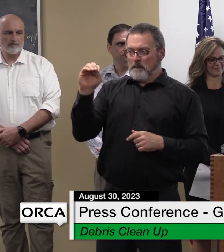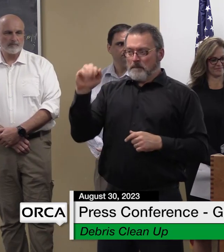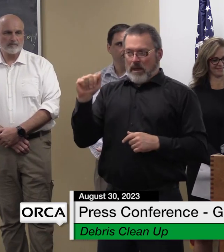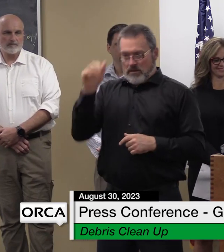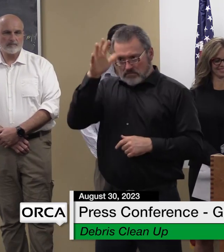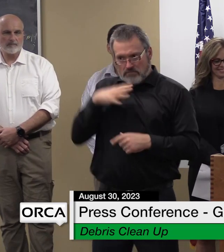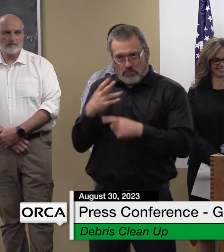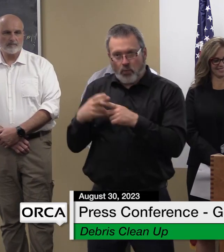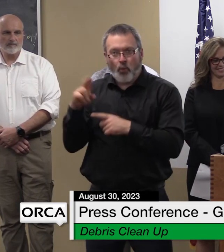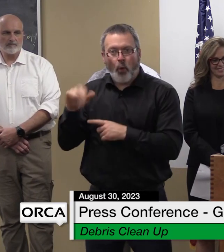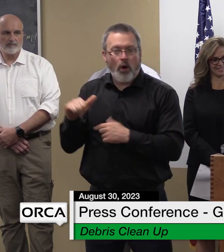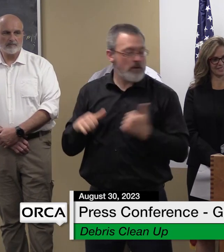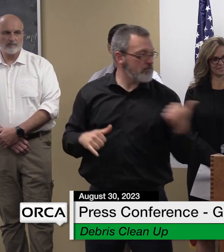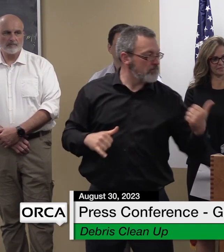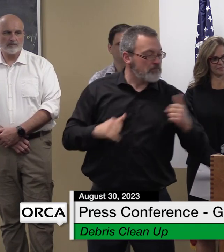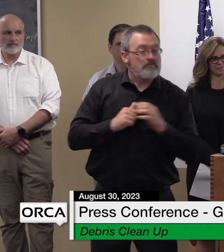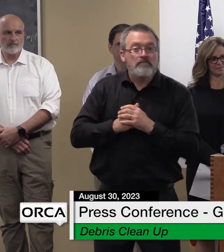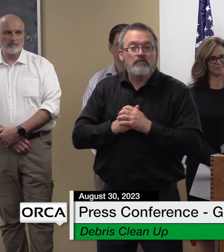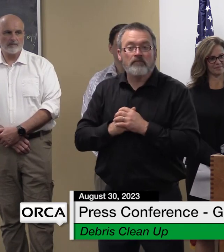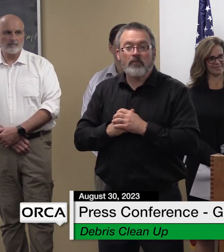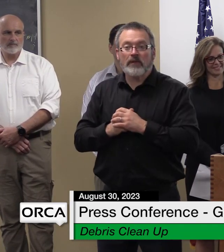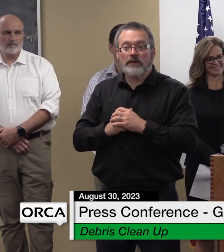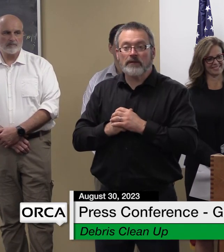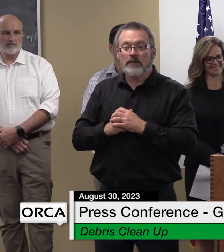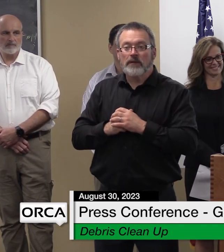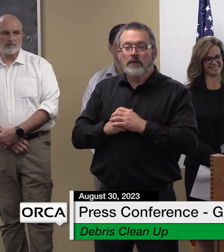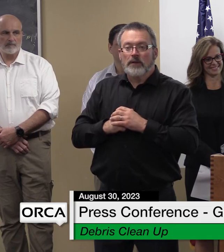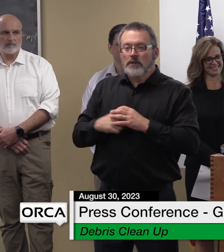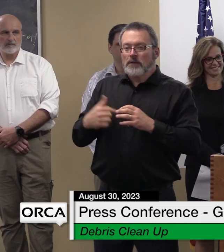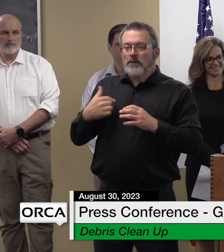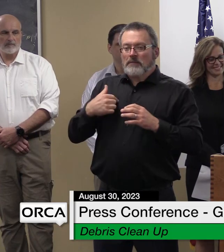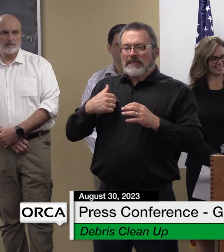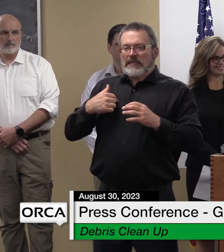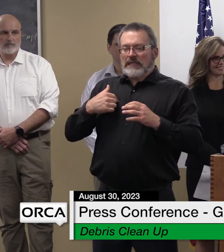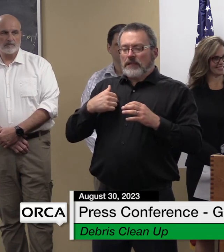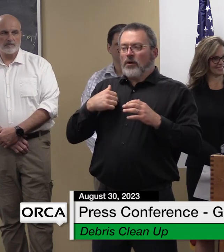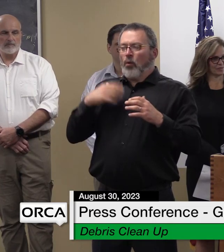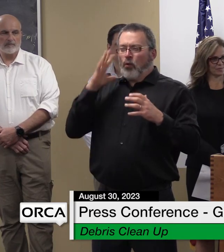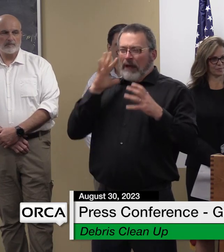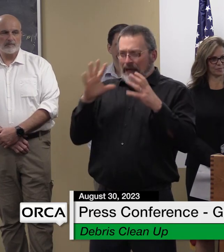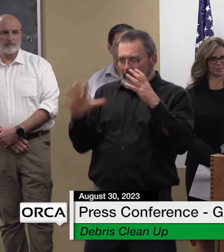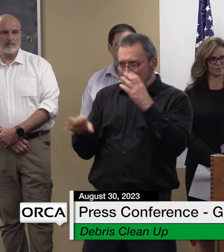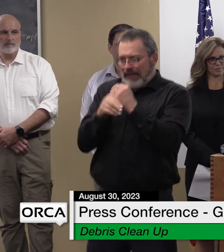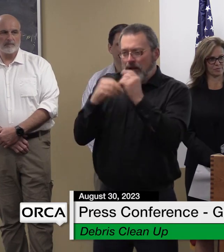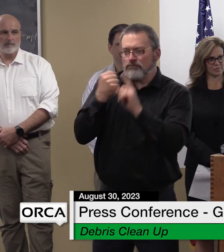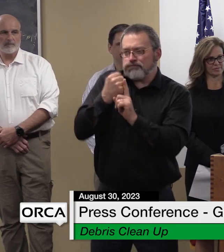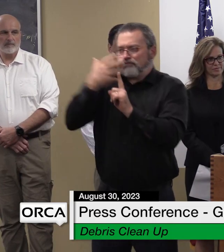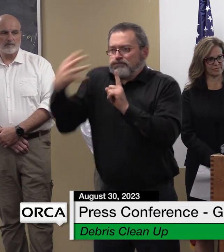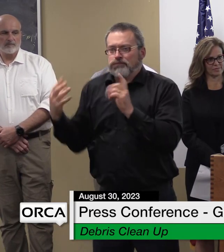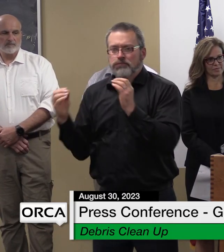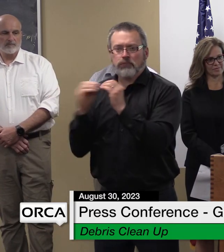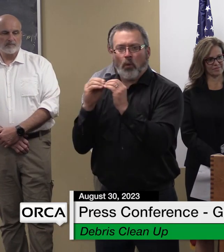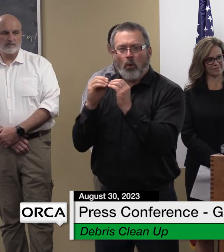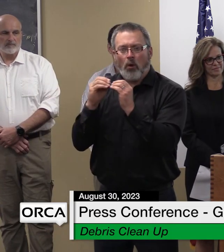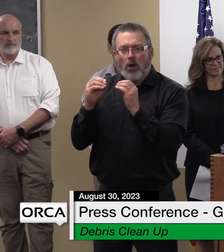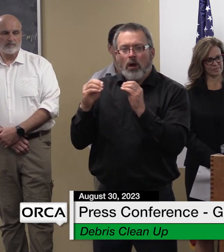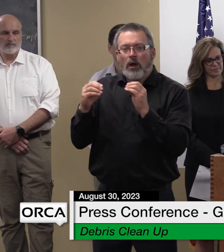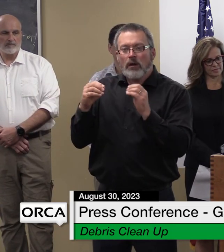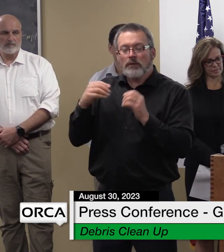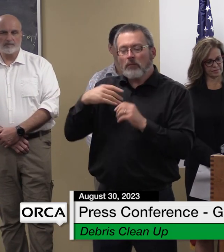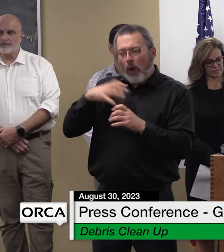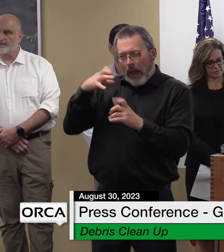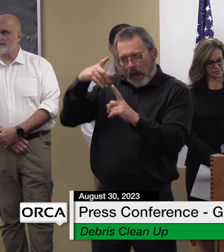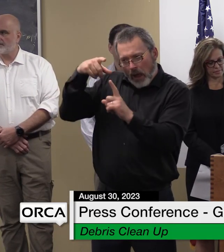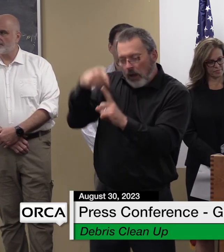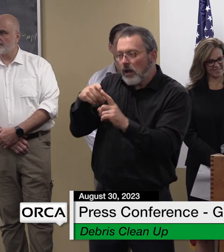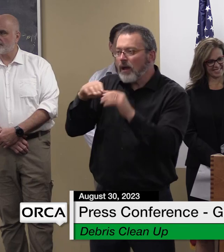Good morning. I'll be a little longer than normal, just so I can cover some of the appeals process that the governor asks us we speak to.